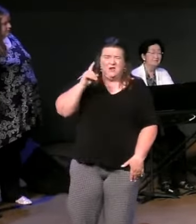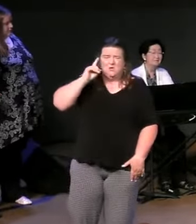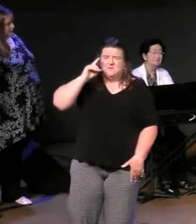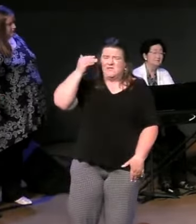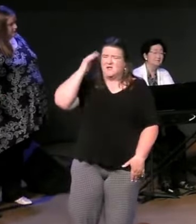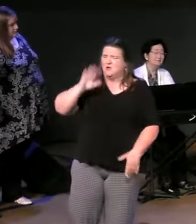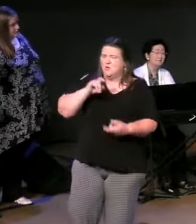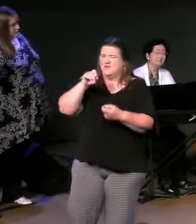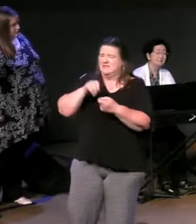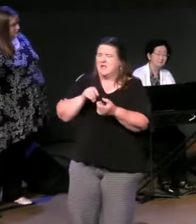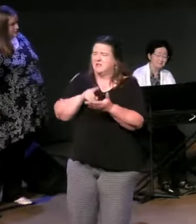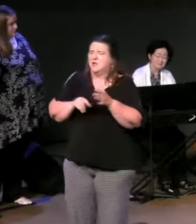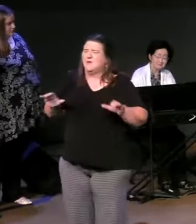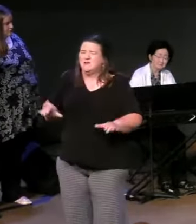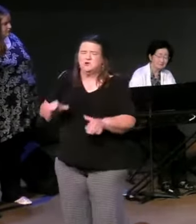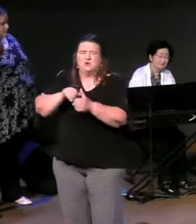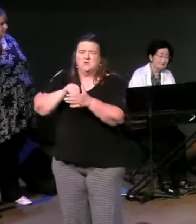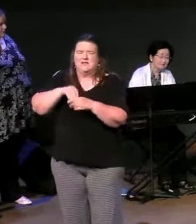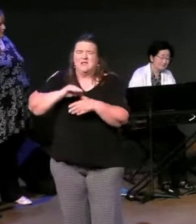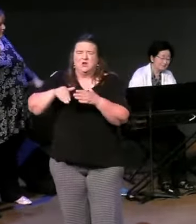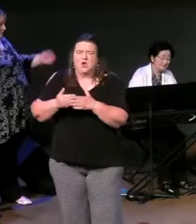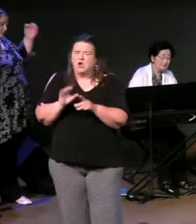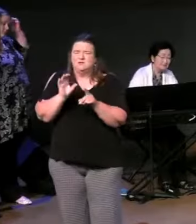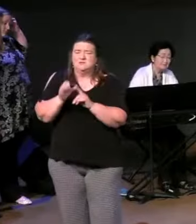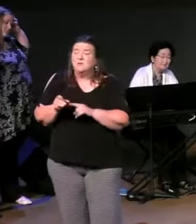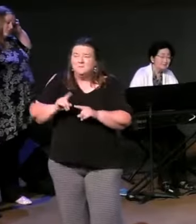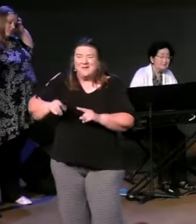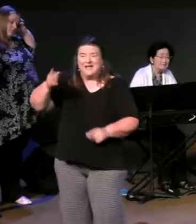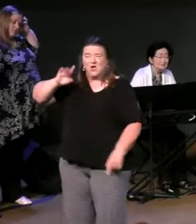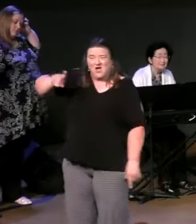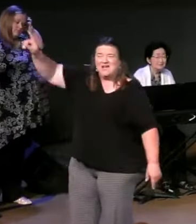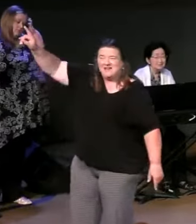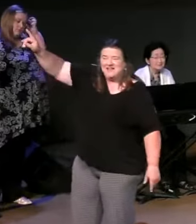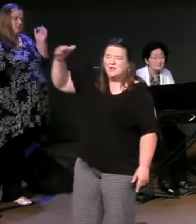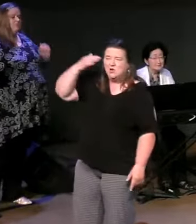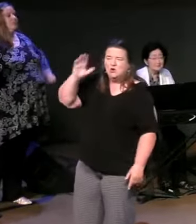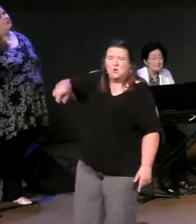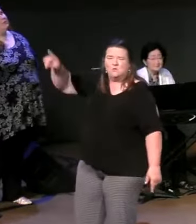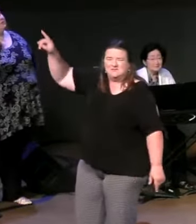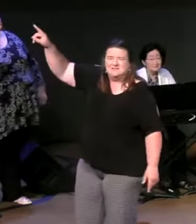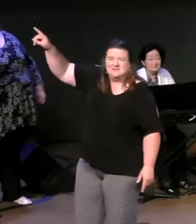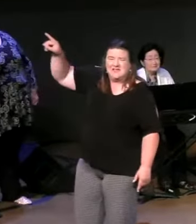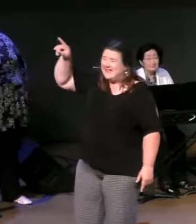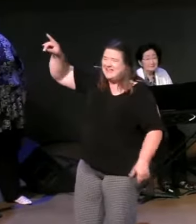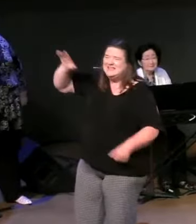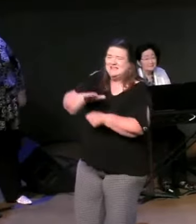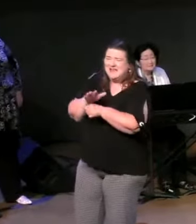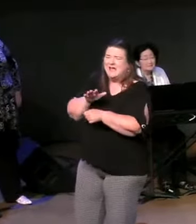exactly what to do in all circumstances, but God does, and he's all that I need.